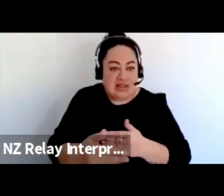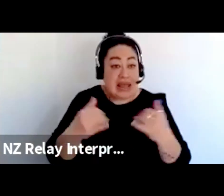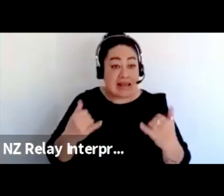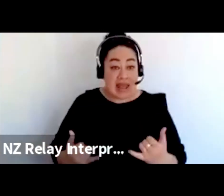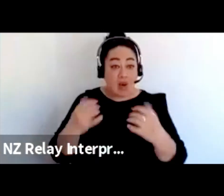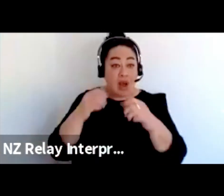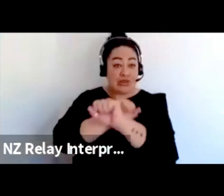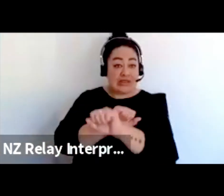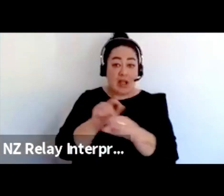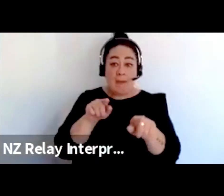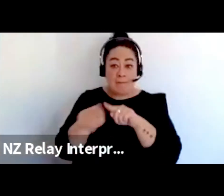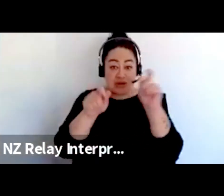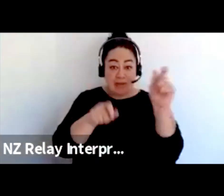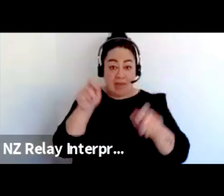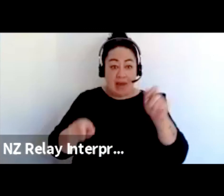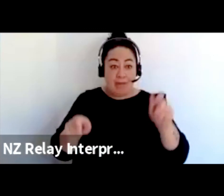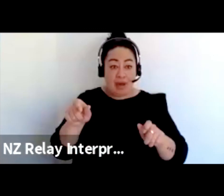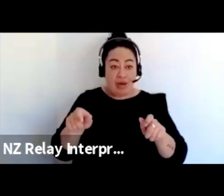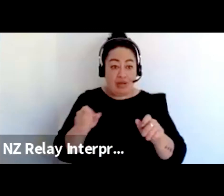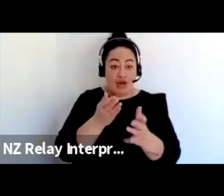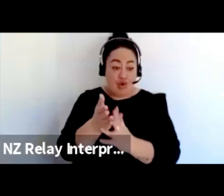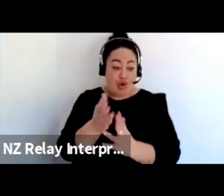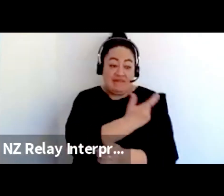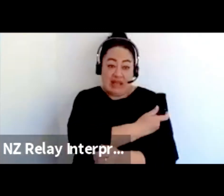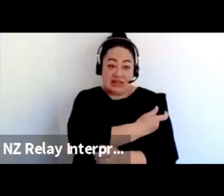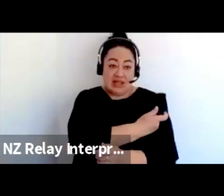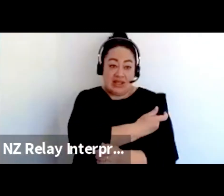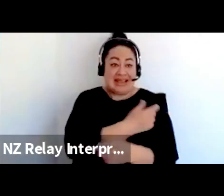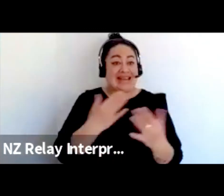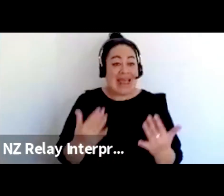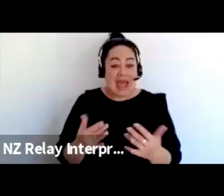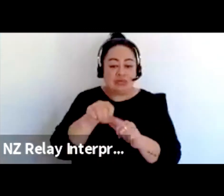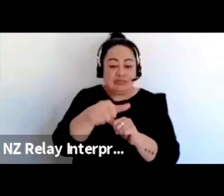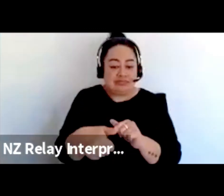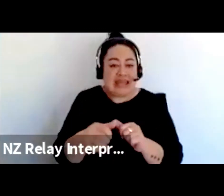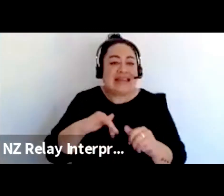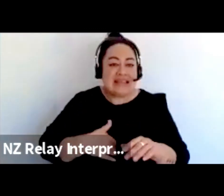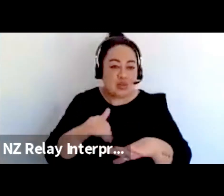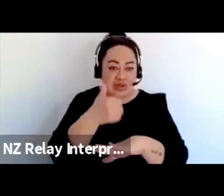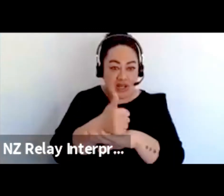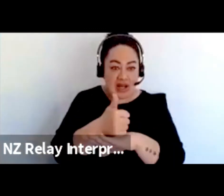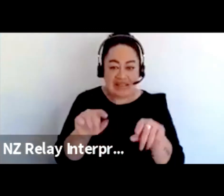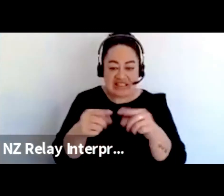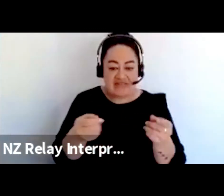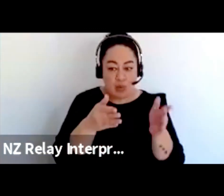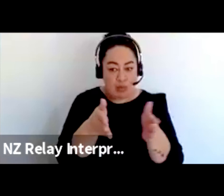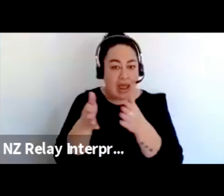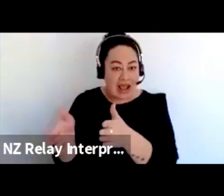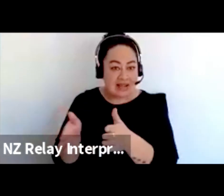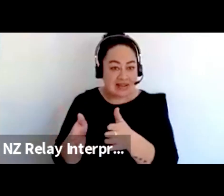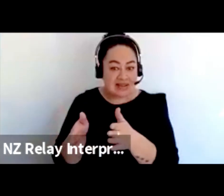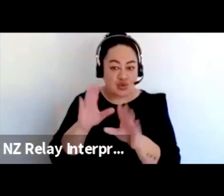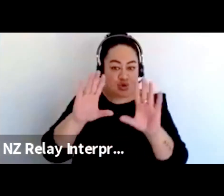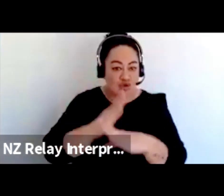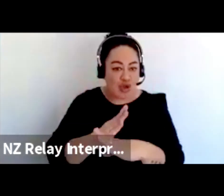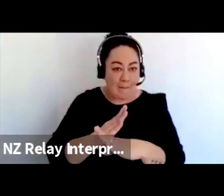people through being vaccinated, and we have to put in place other measures to stop the spread of it. But we need to realize